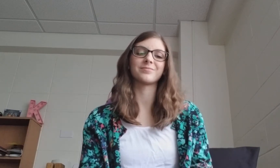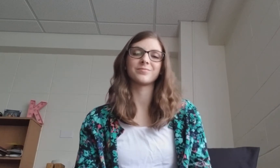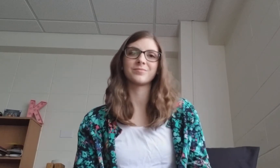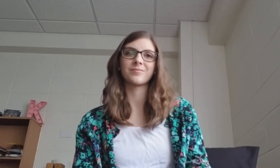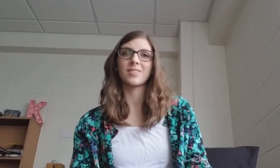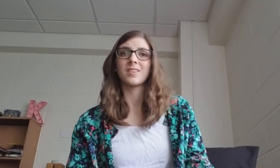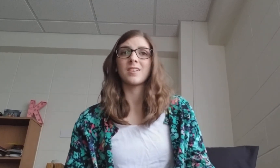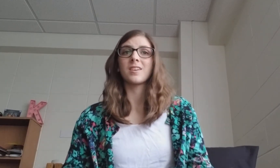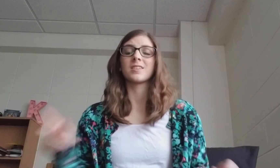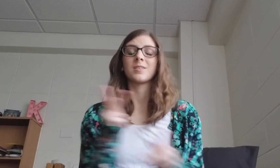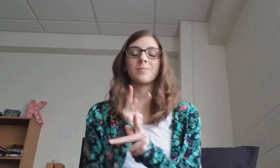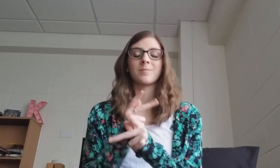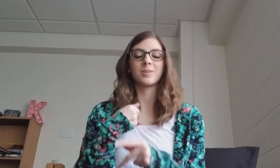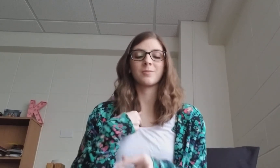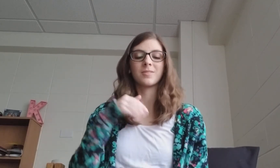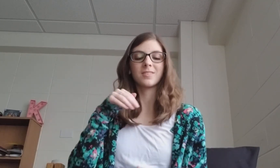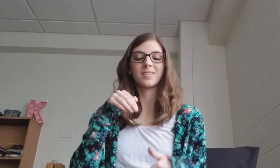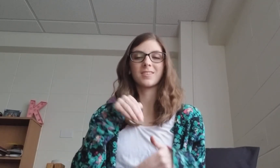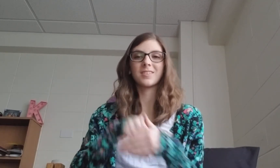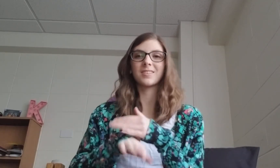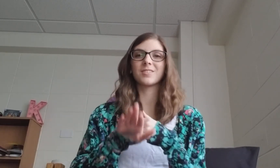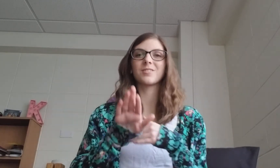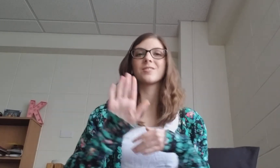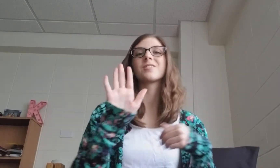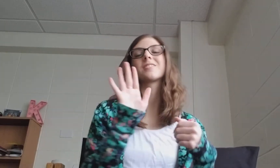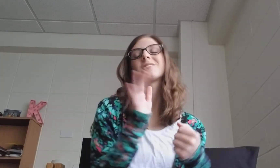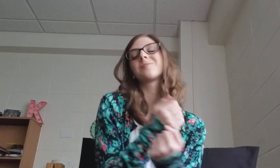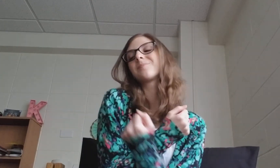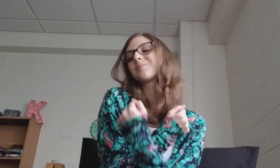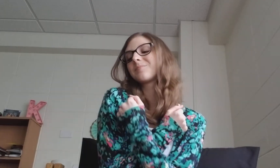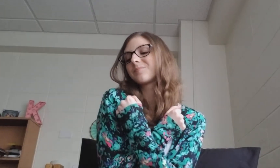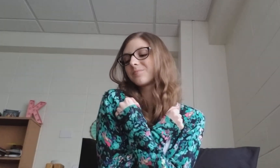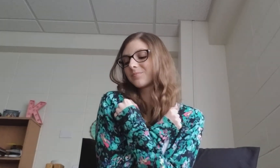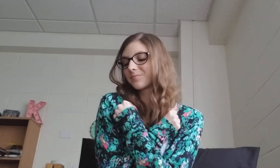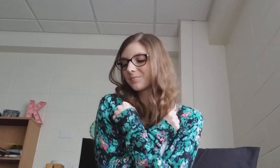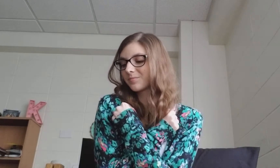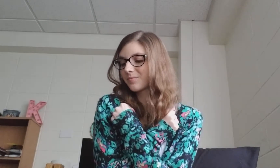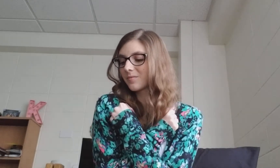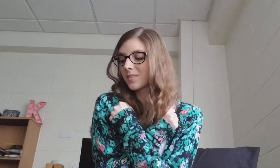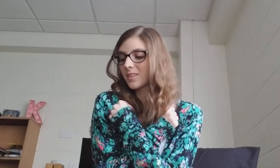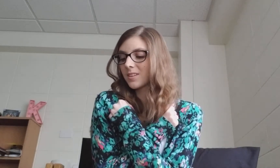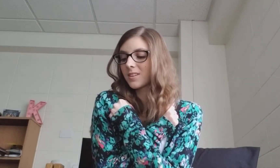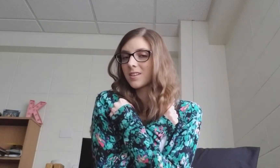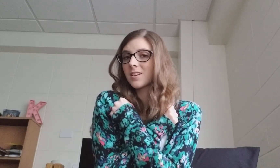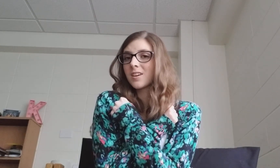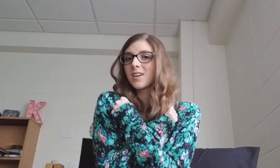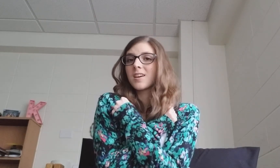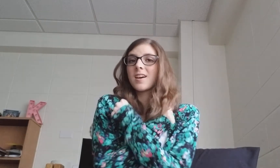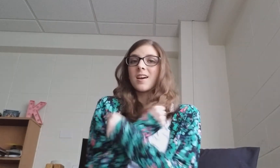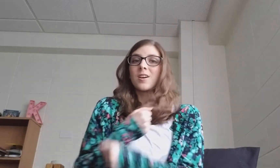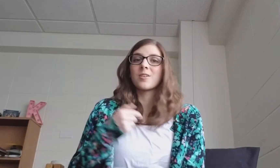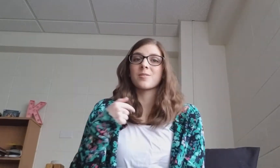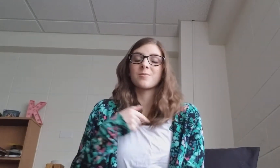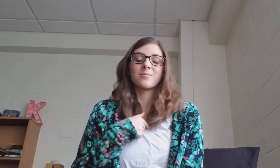Keep me within your love My heart will